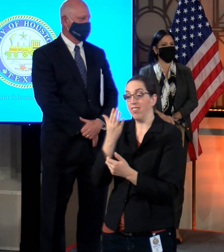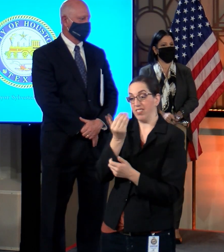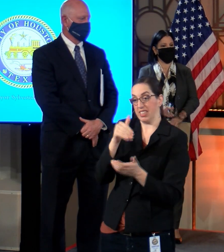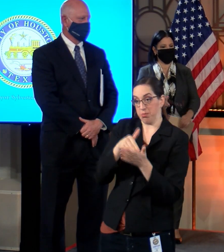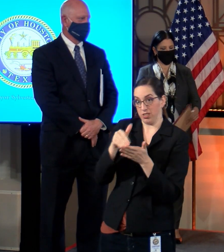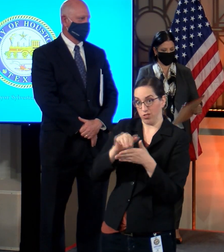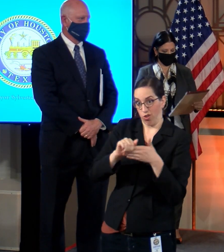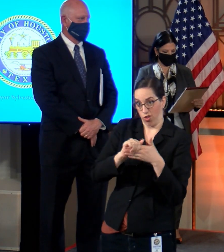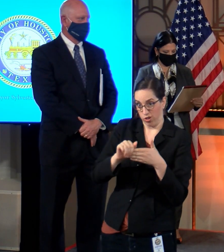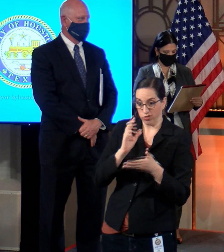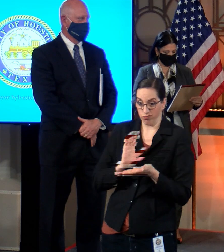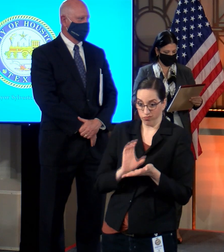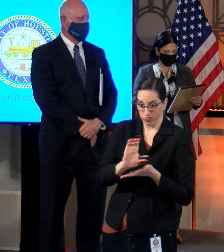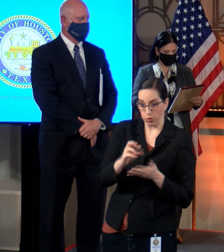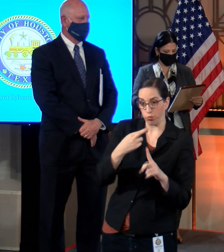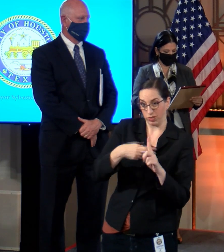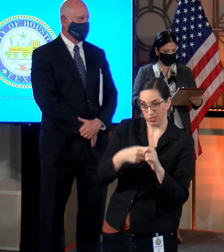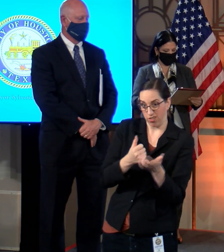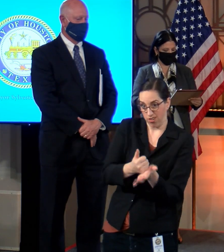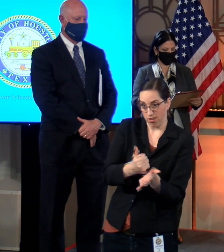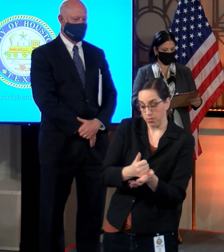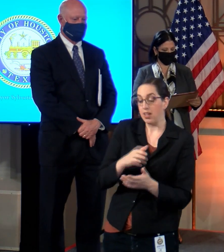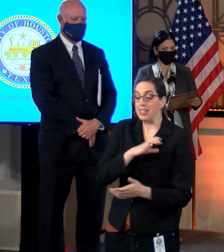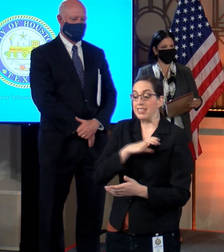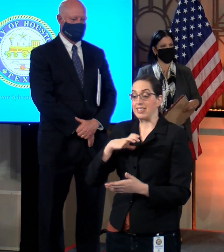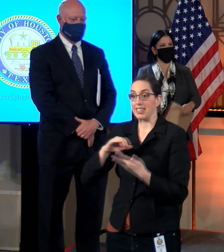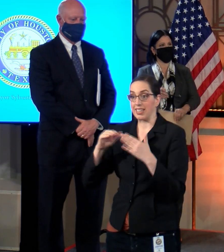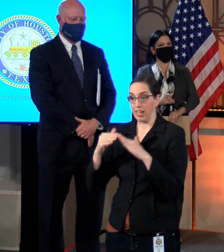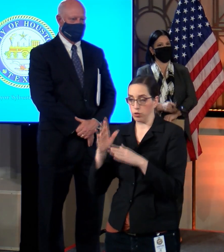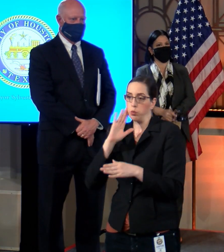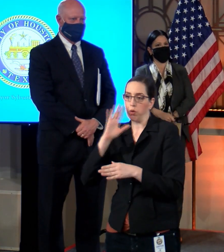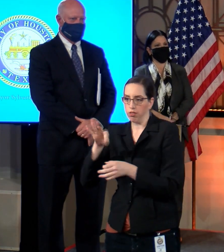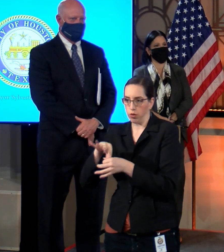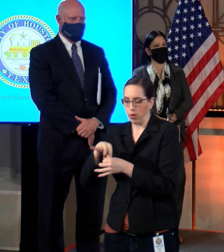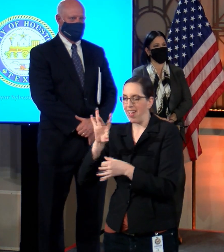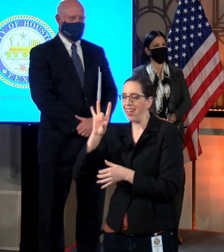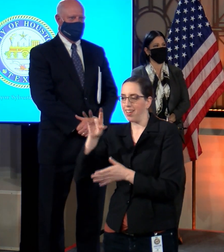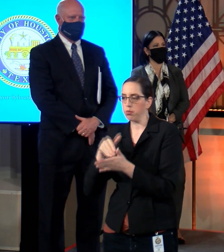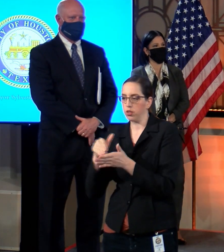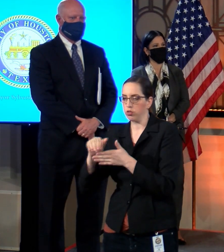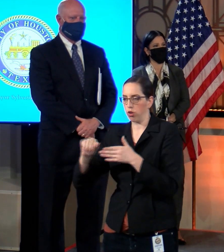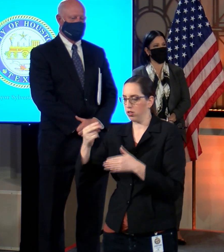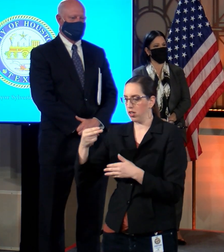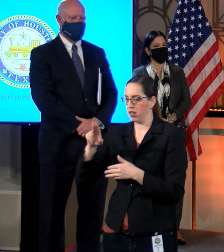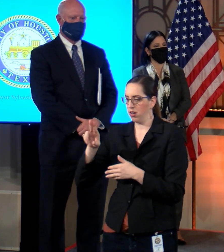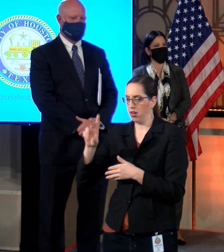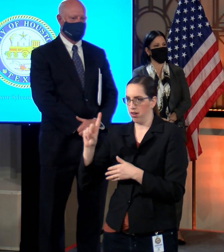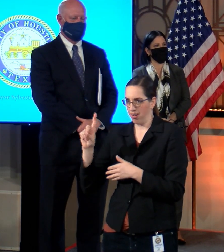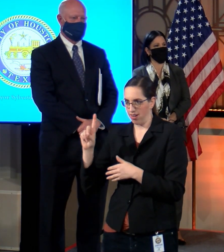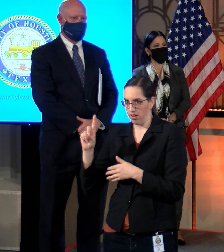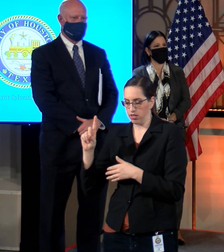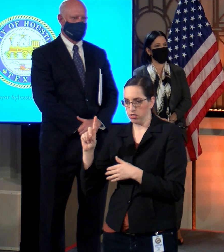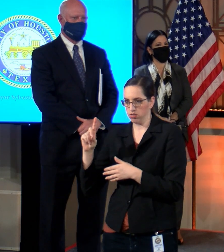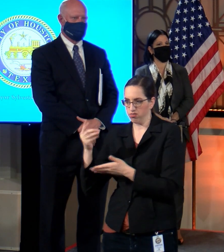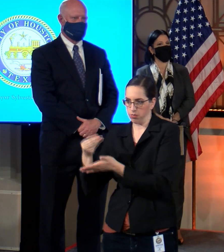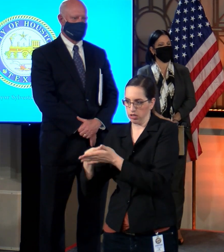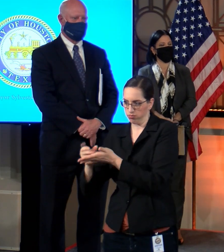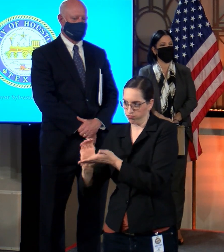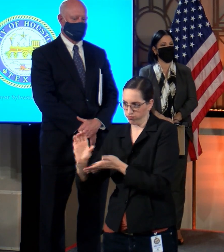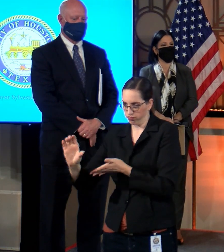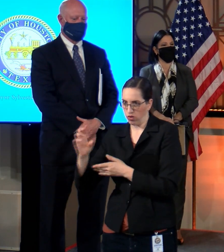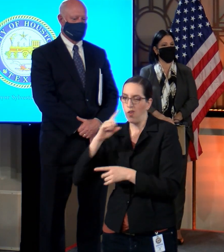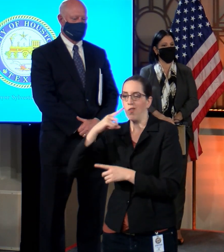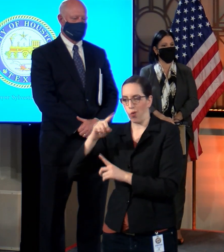rental assistance program, the City Council will also vote on an $8 million $8 million in HUD funds